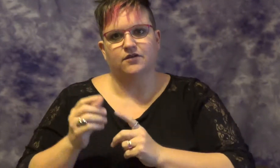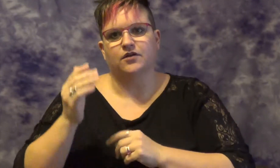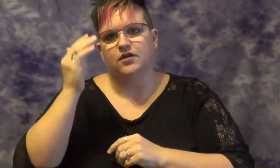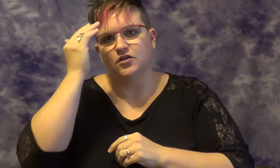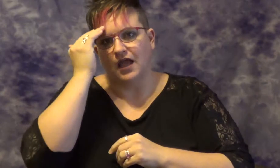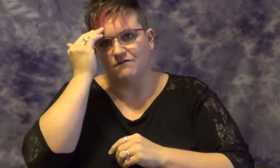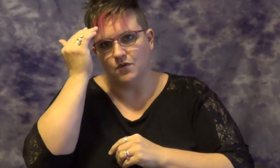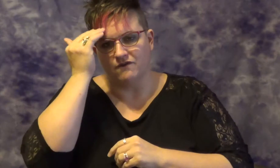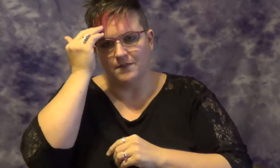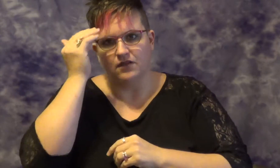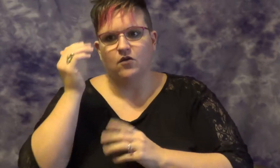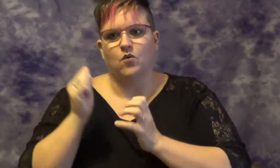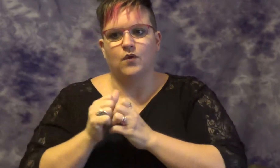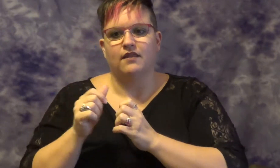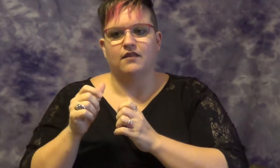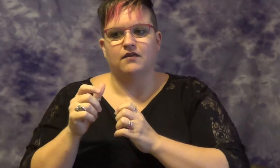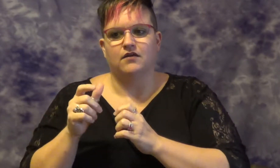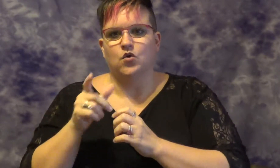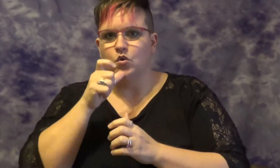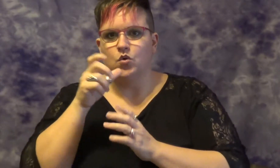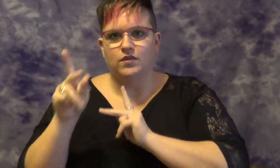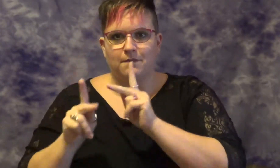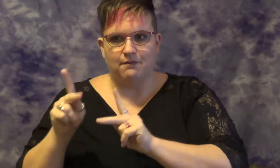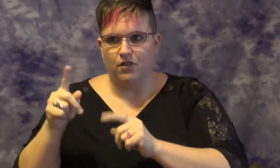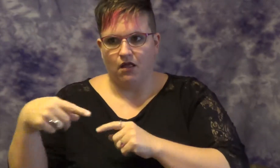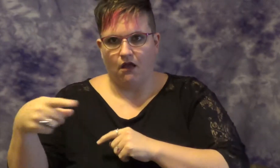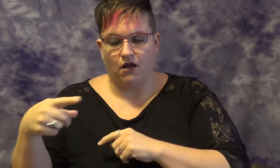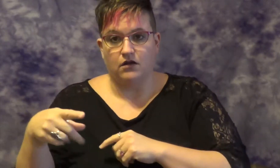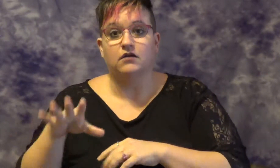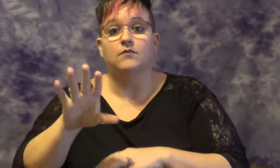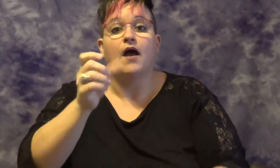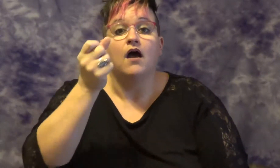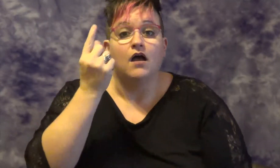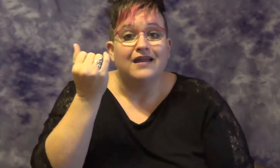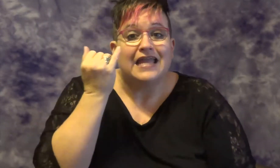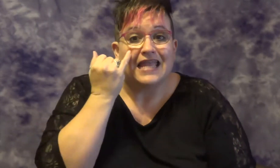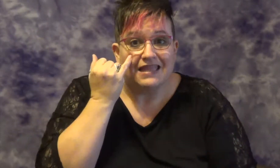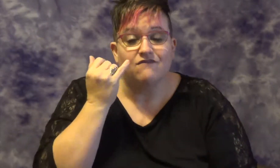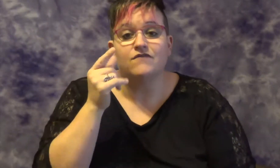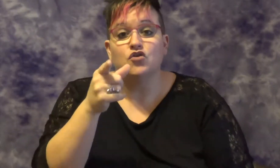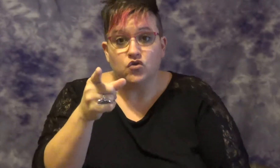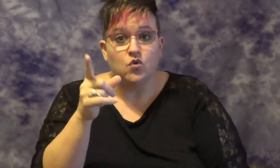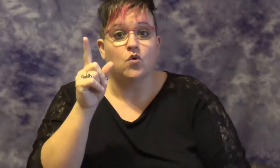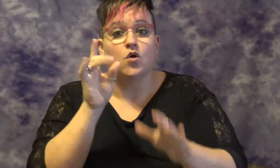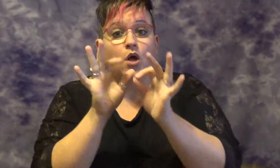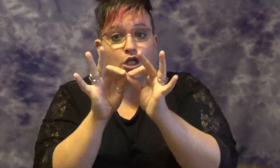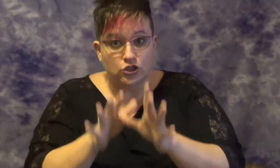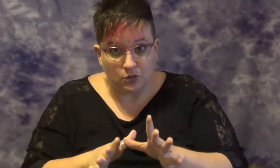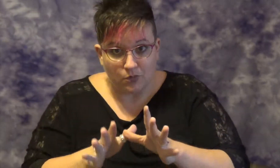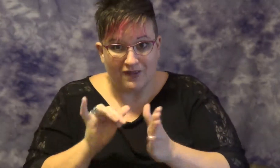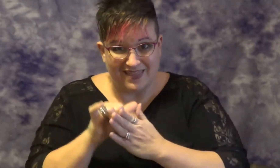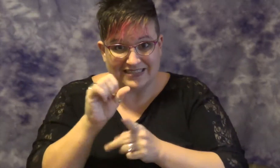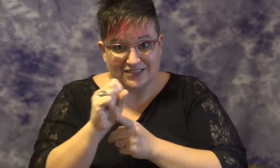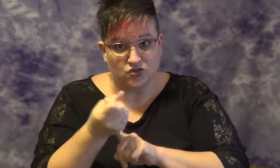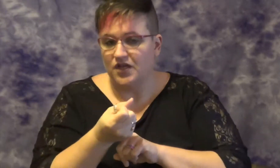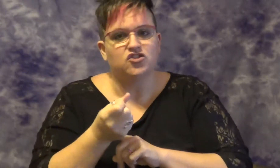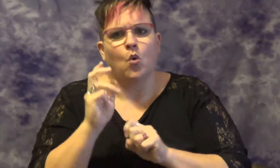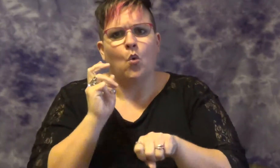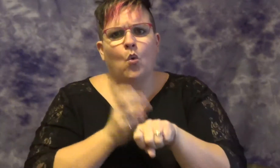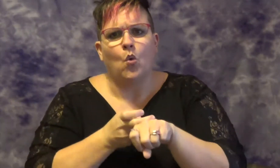more vocabulary, or you're more familiar with those people because it's intimate register. But if you're an interpreter in